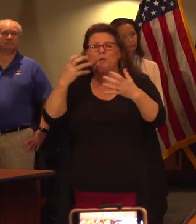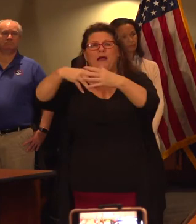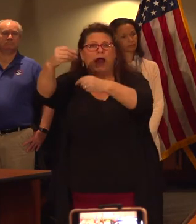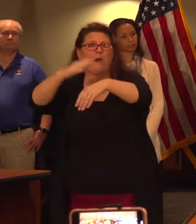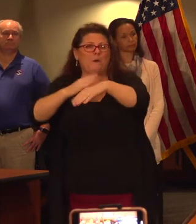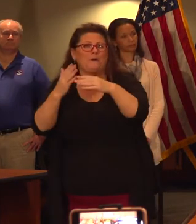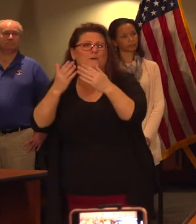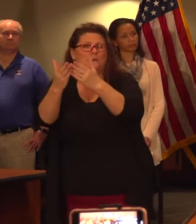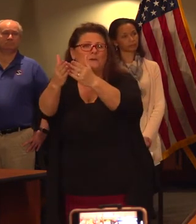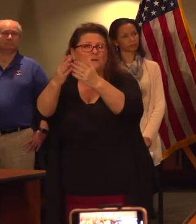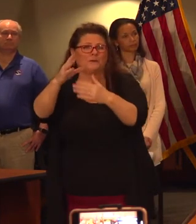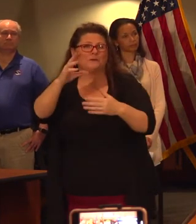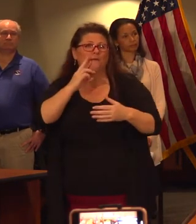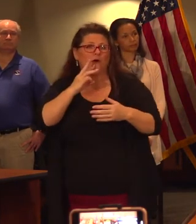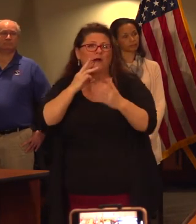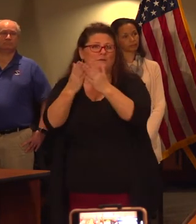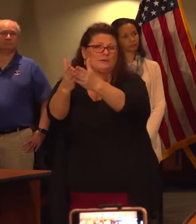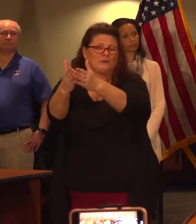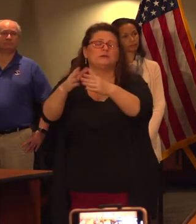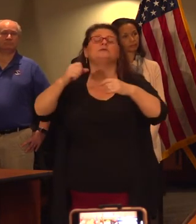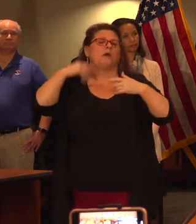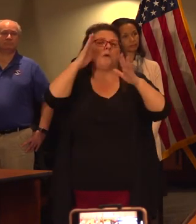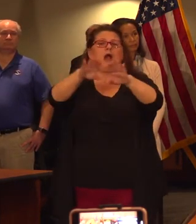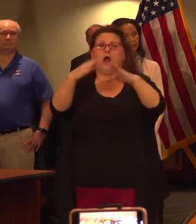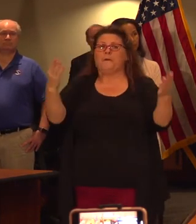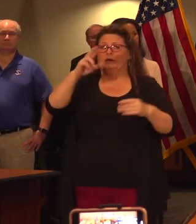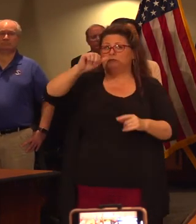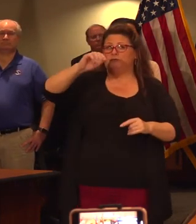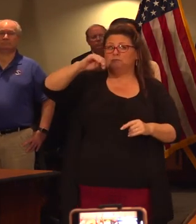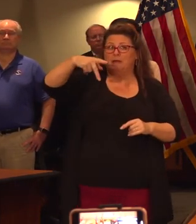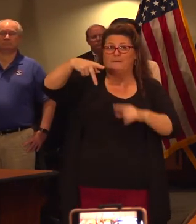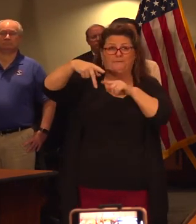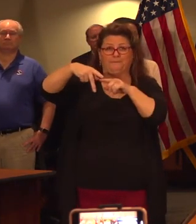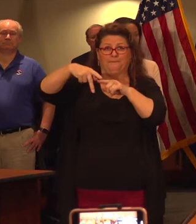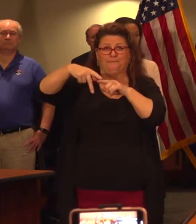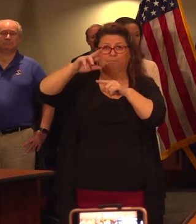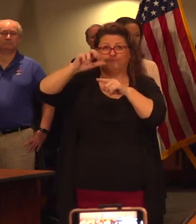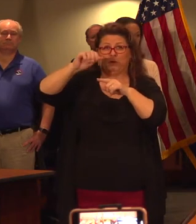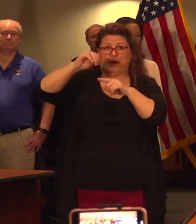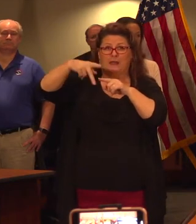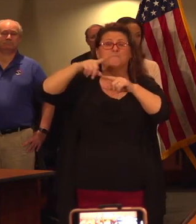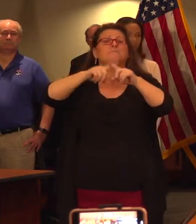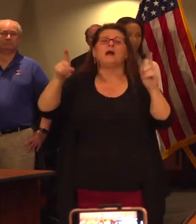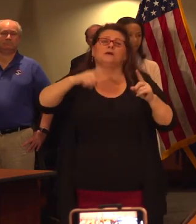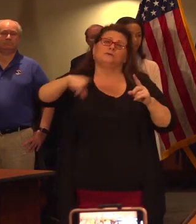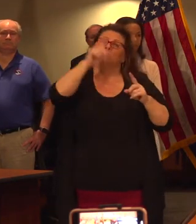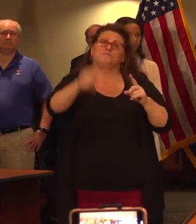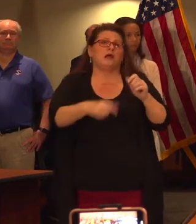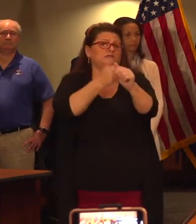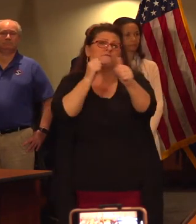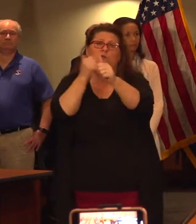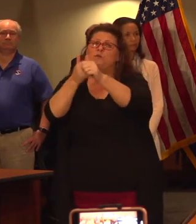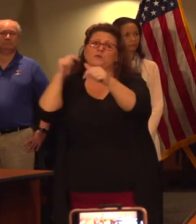going to open those ramps back up, but we still insist, watch your social distancing. Don't have